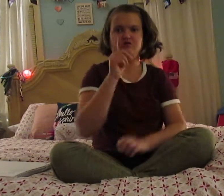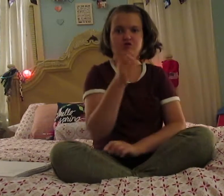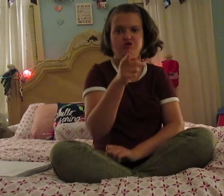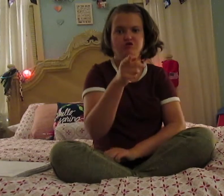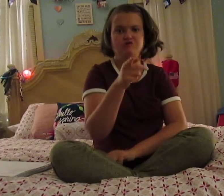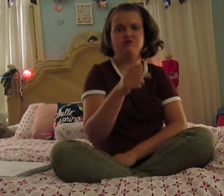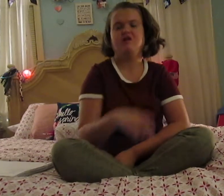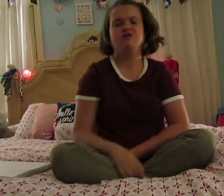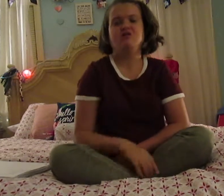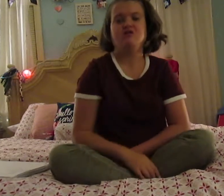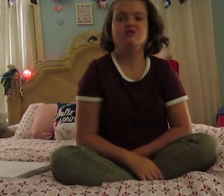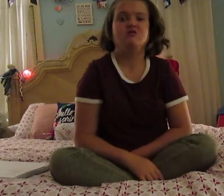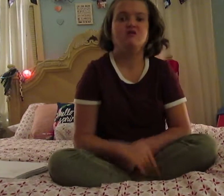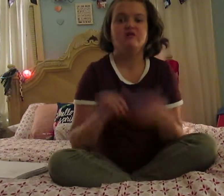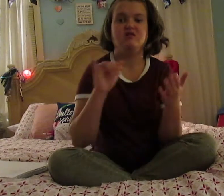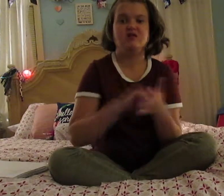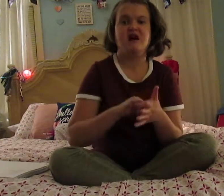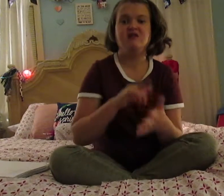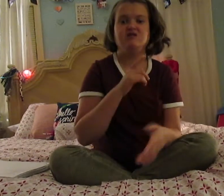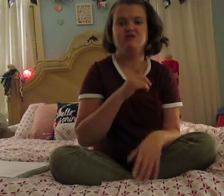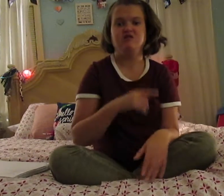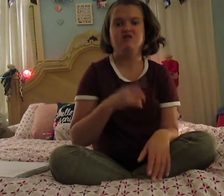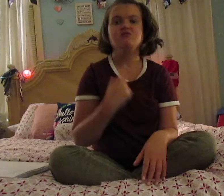you that is